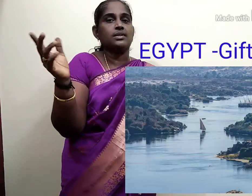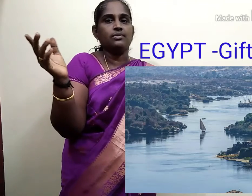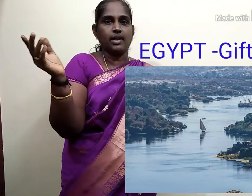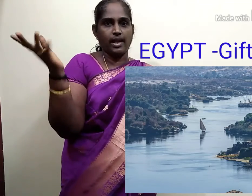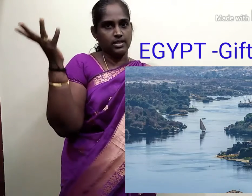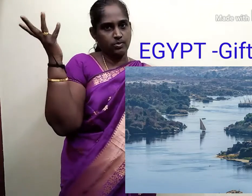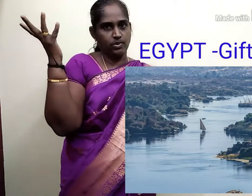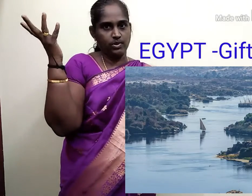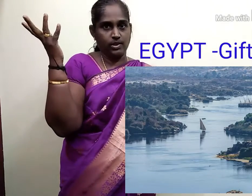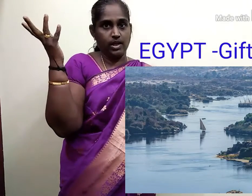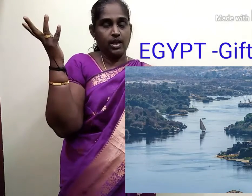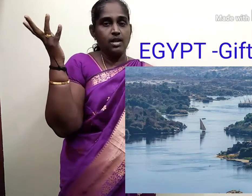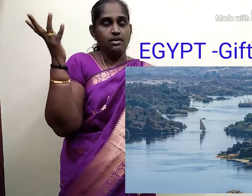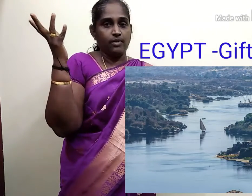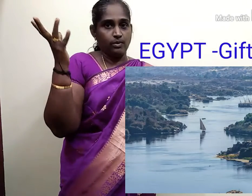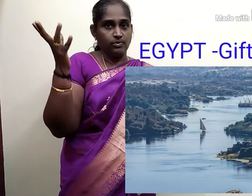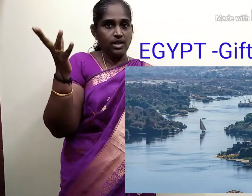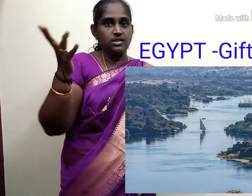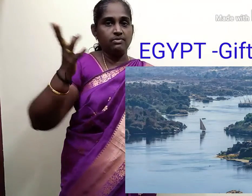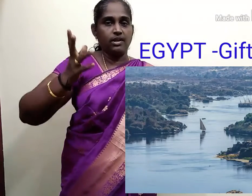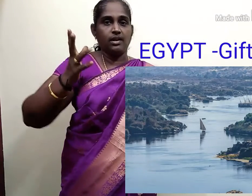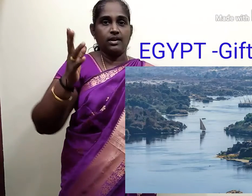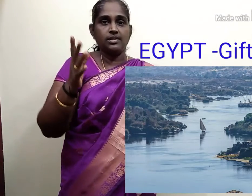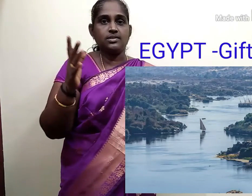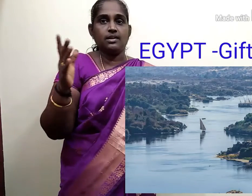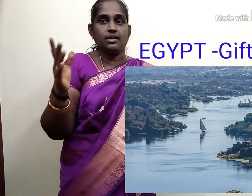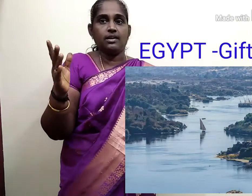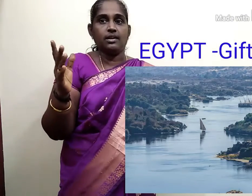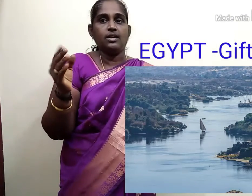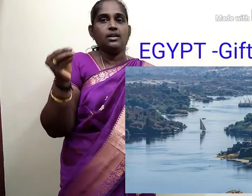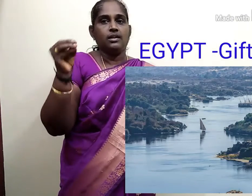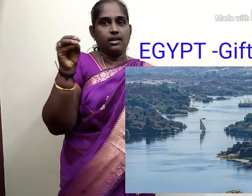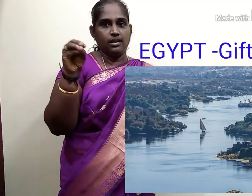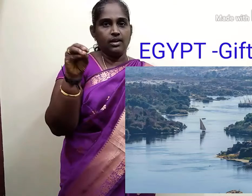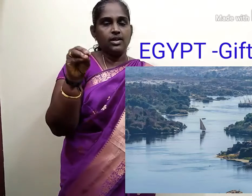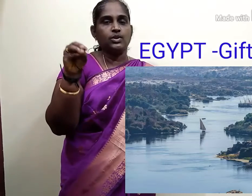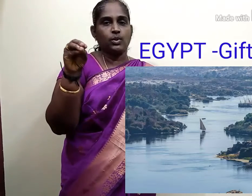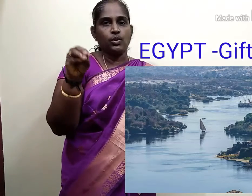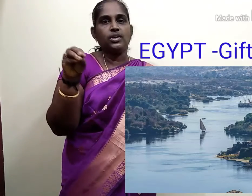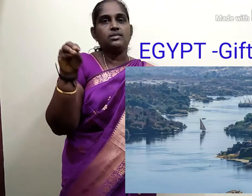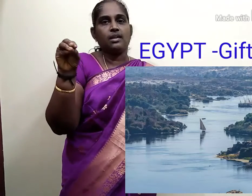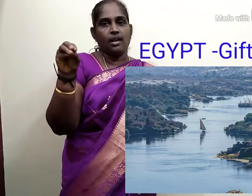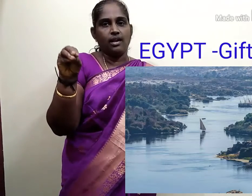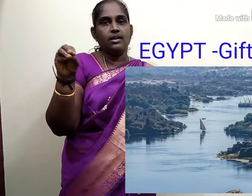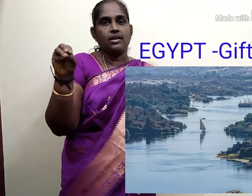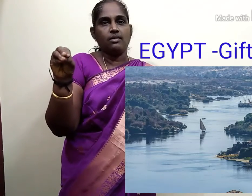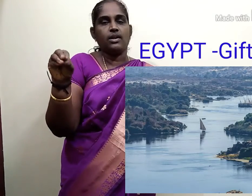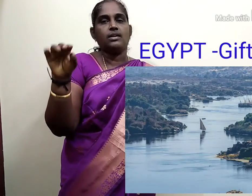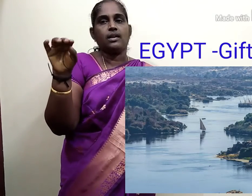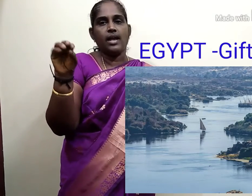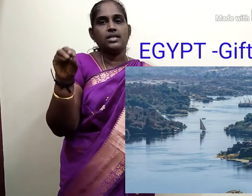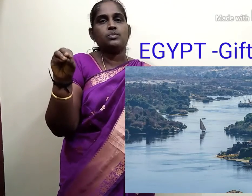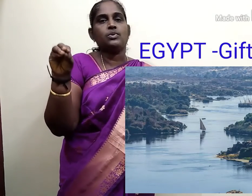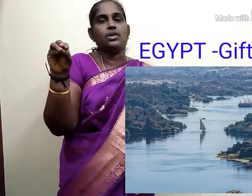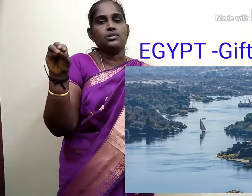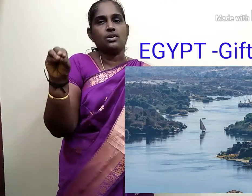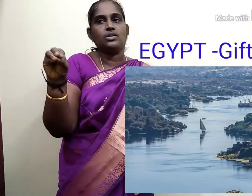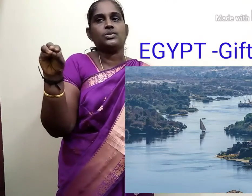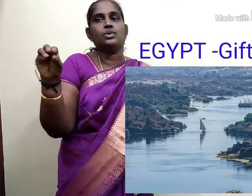of transport. Okay, from this we can understand that here, through this Nile river, transport is also